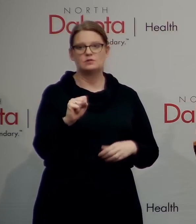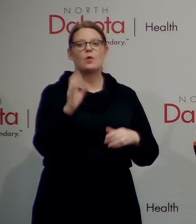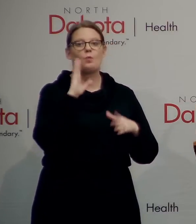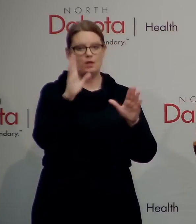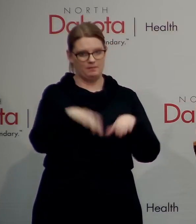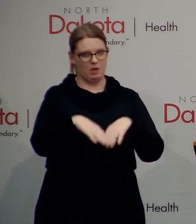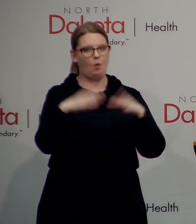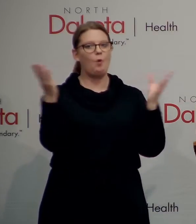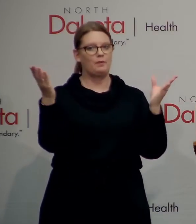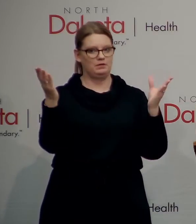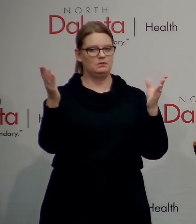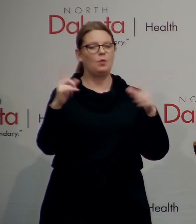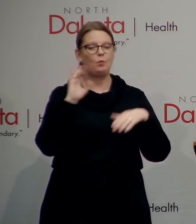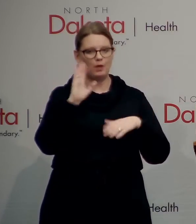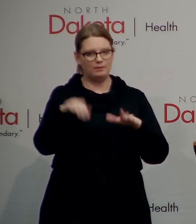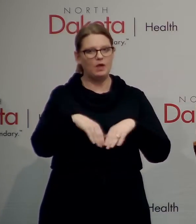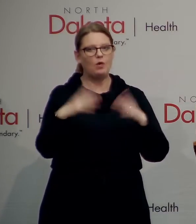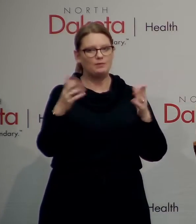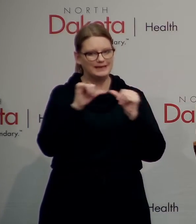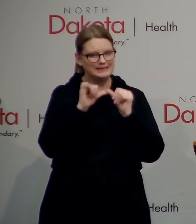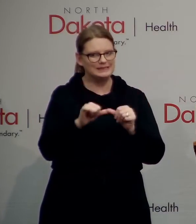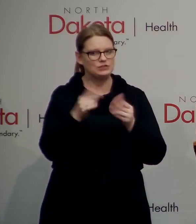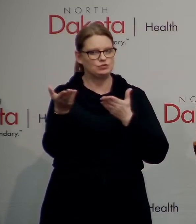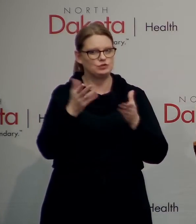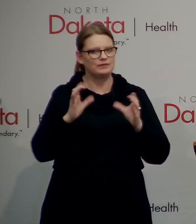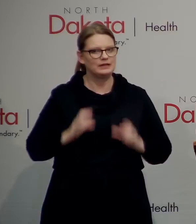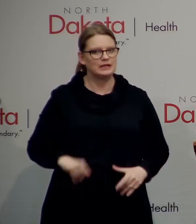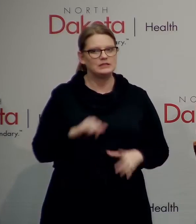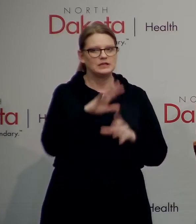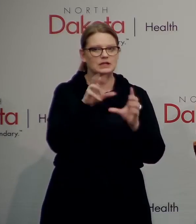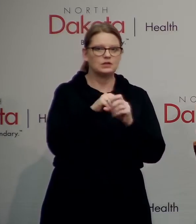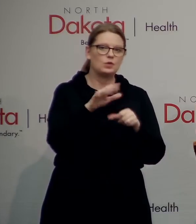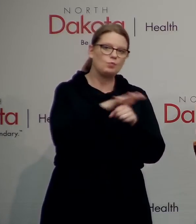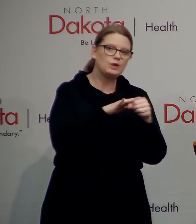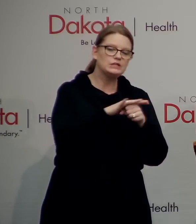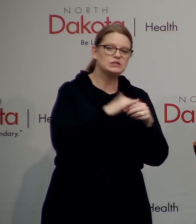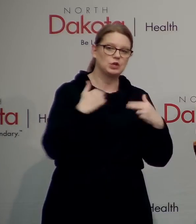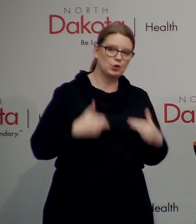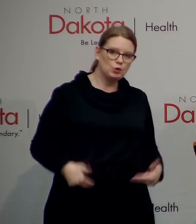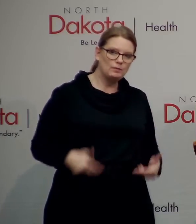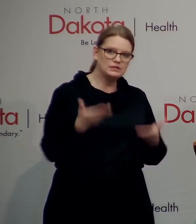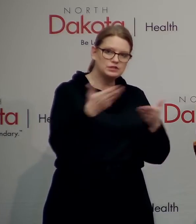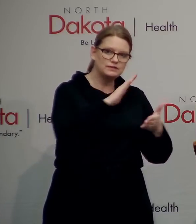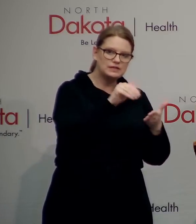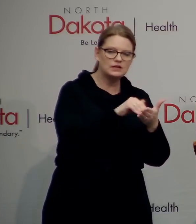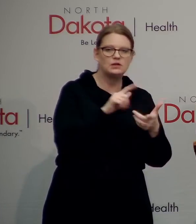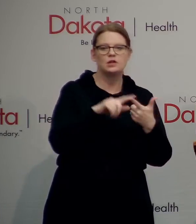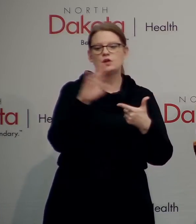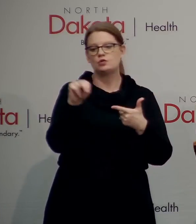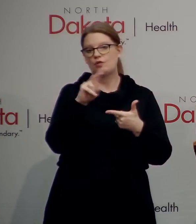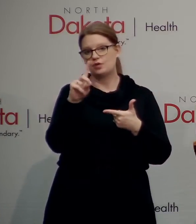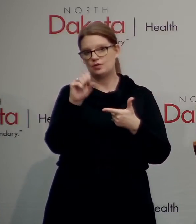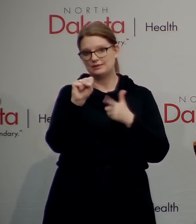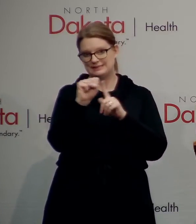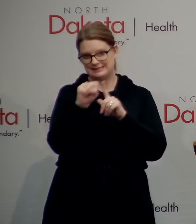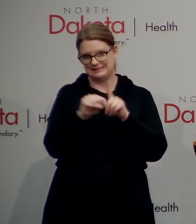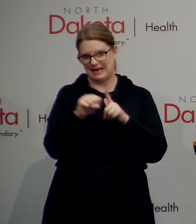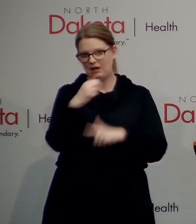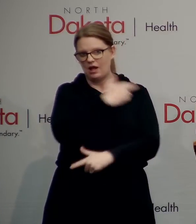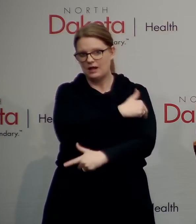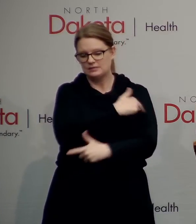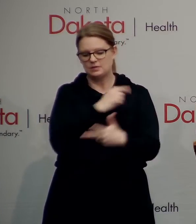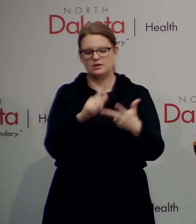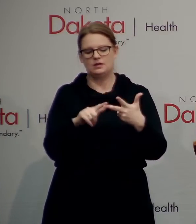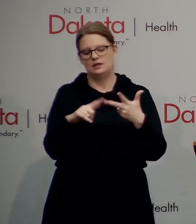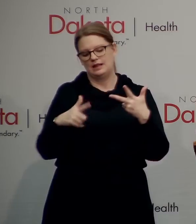remain open and will continue to serve clients. This includes the Regional Human Service Centers, the North Dakota State Hospital in Jamestown, and the